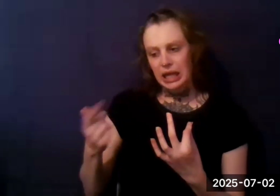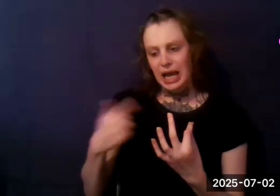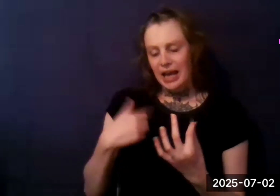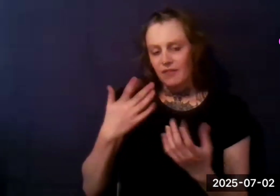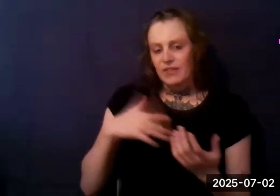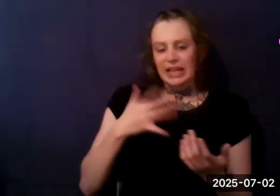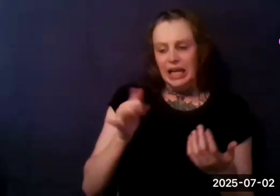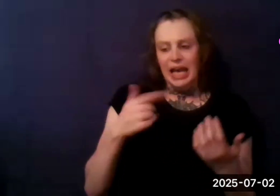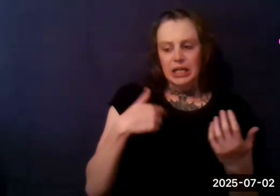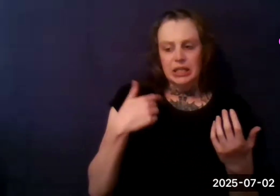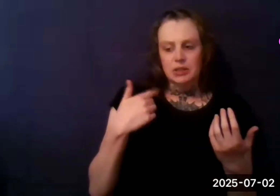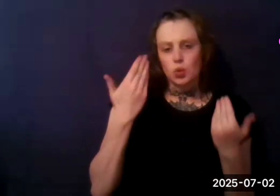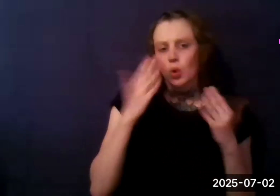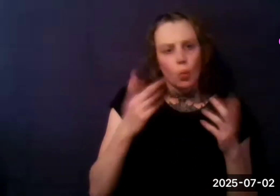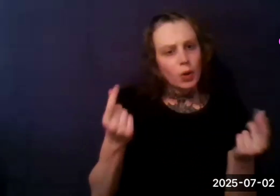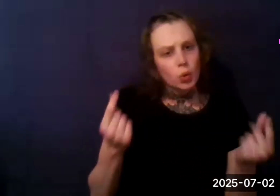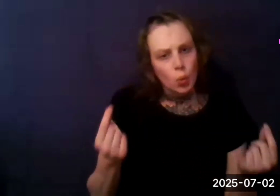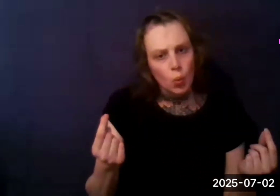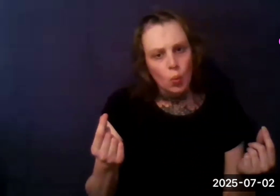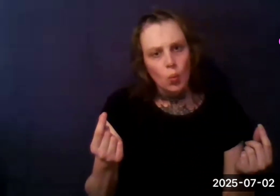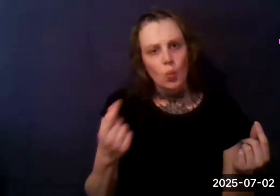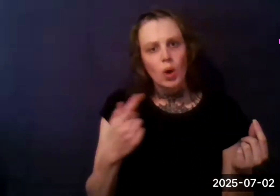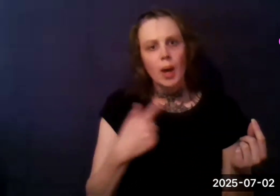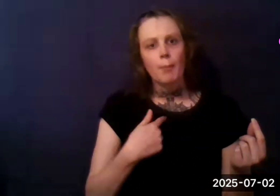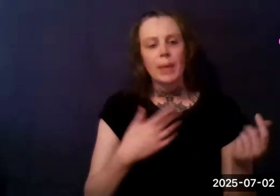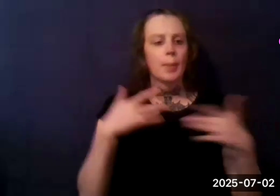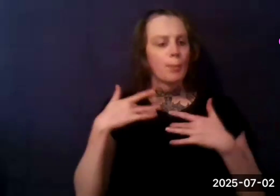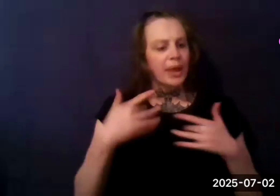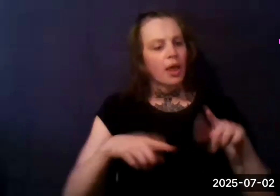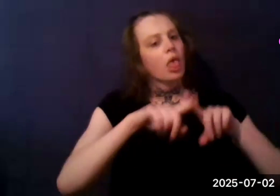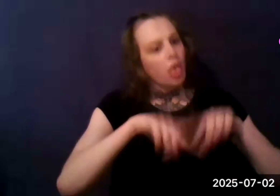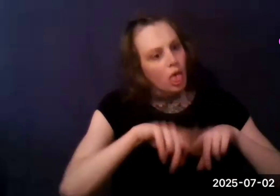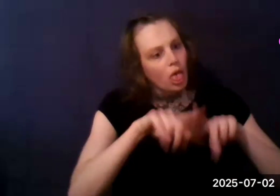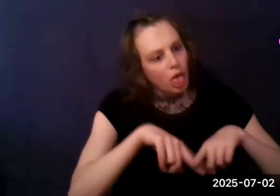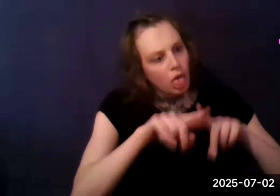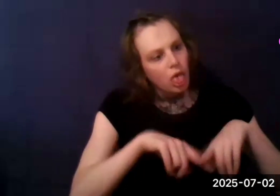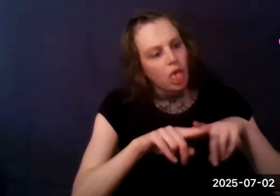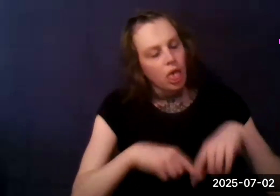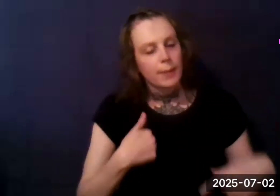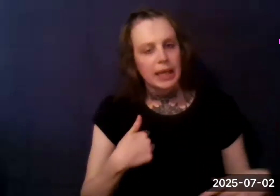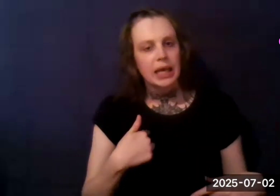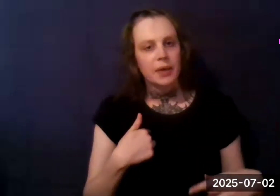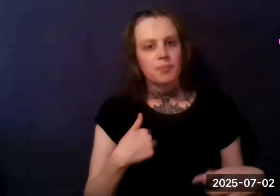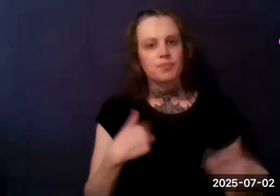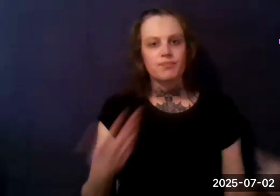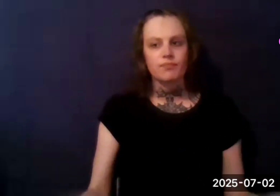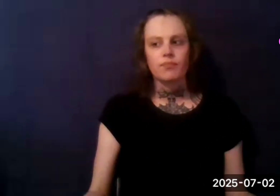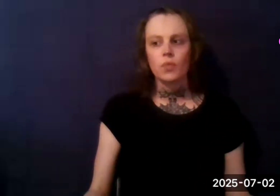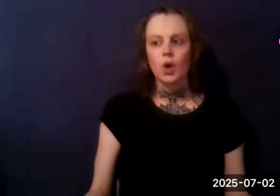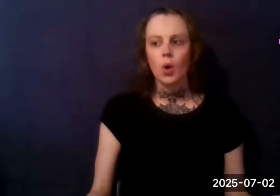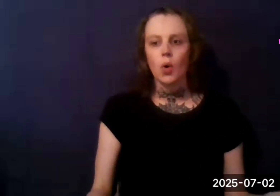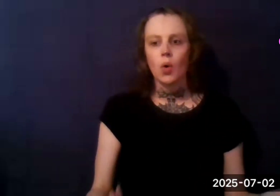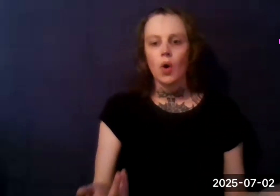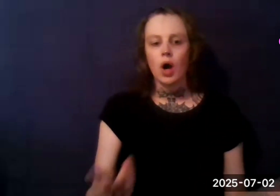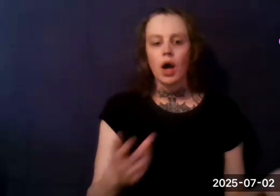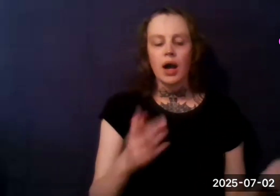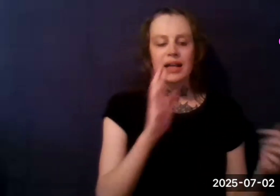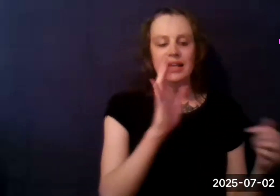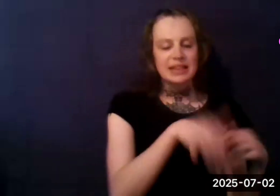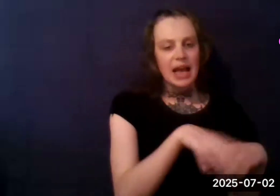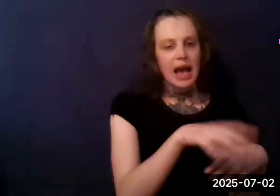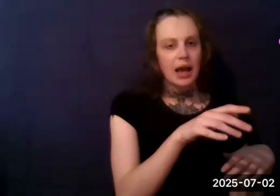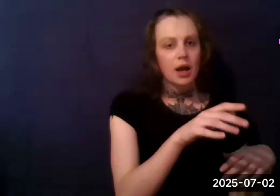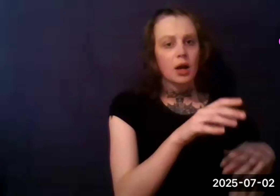codependent I was. And so I went through that without my AA family, and I to this day I'm not sure like